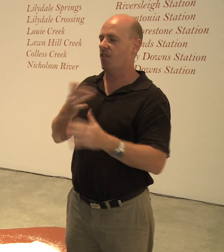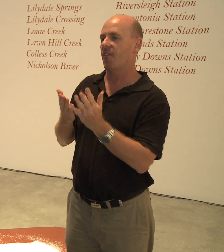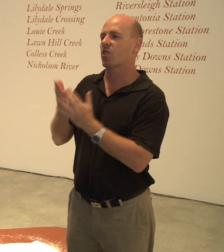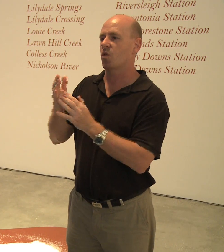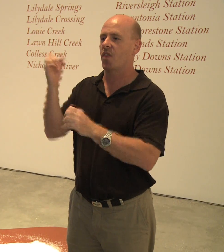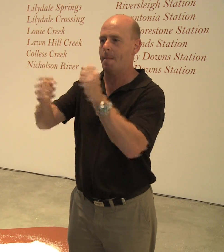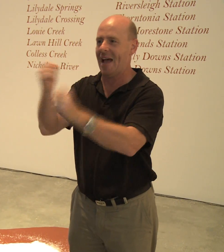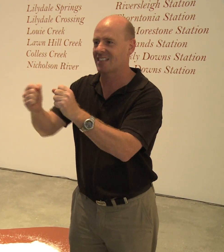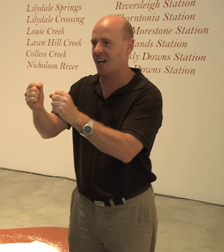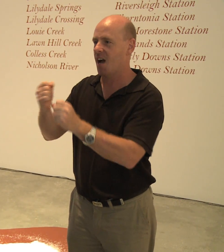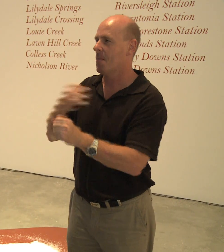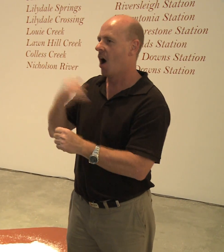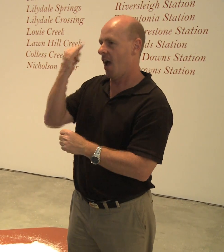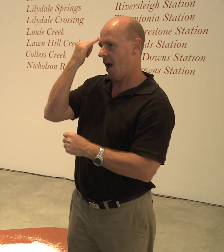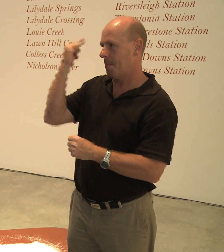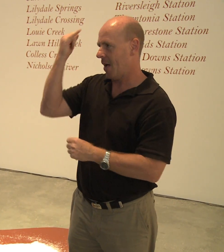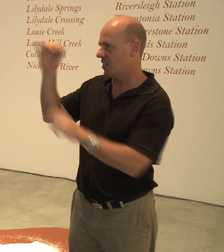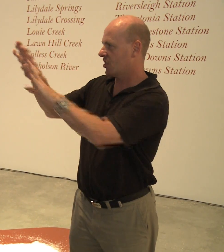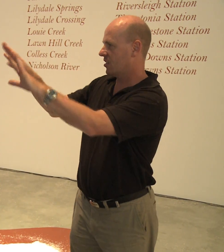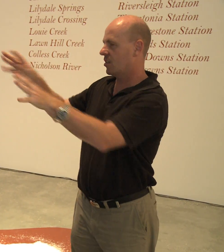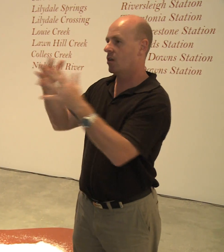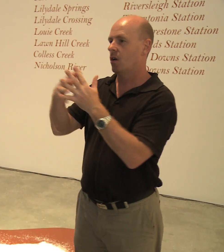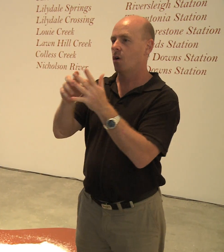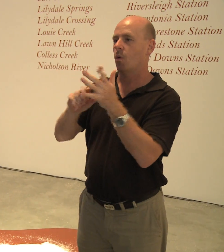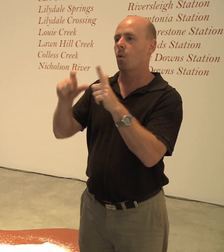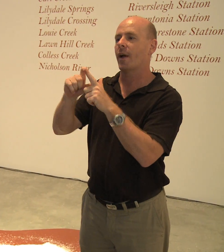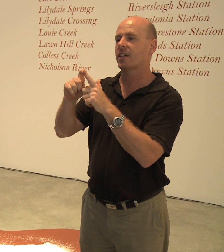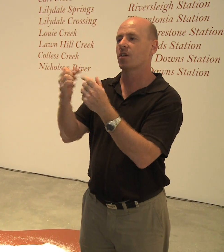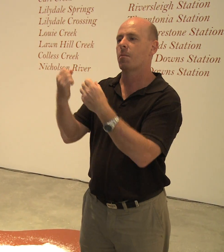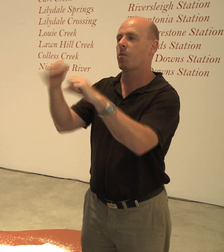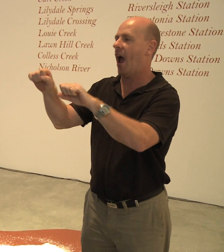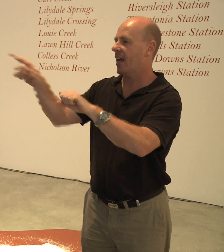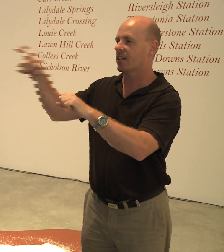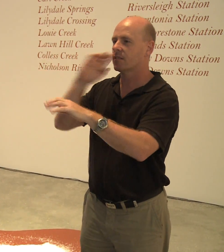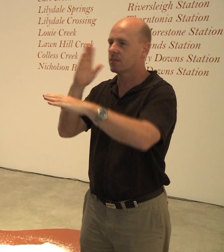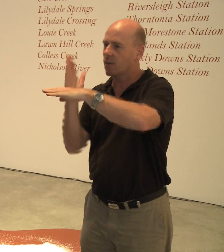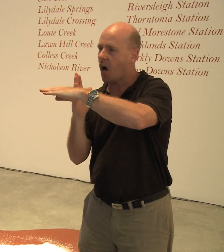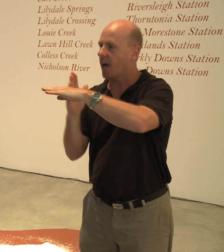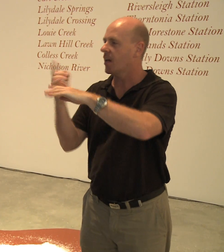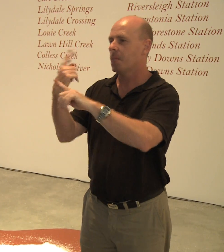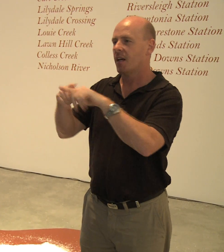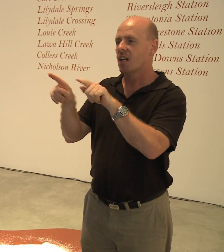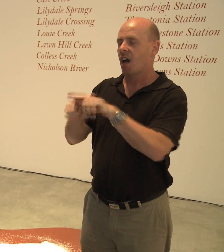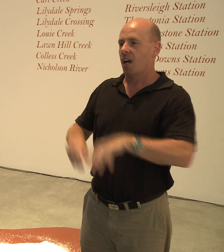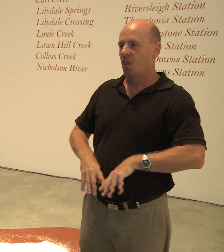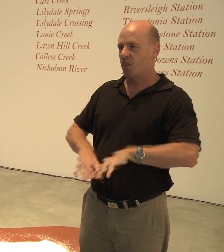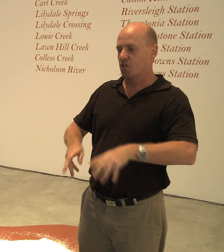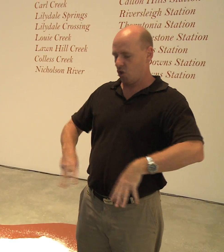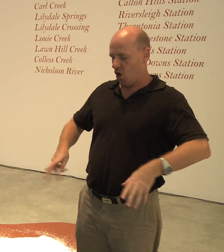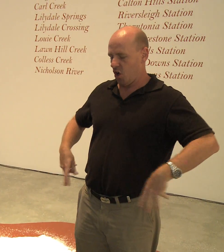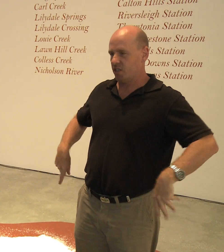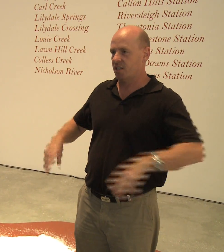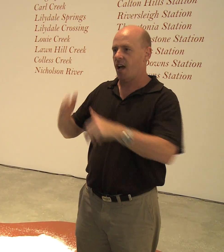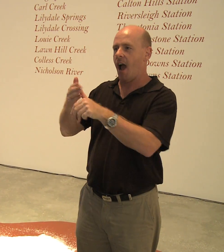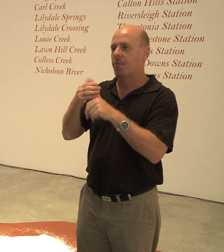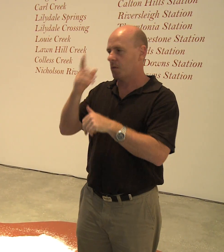this is my imagined windbreak, but it also alludes to the skirts that Aboriginal